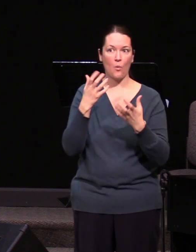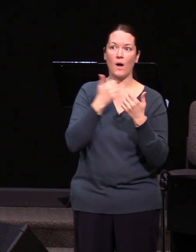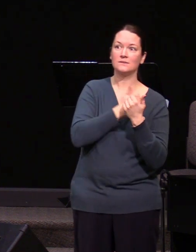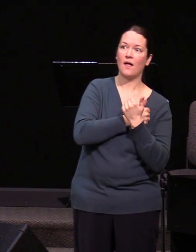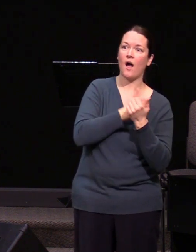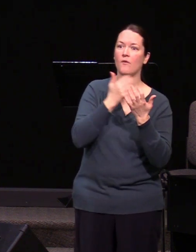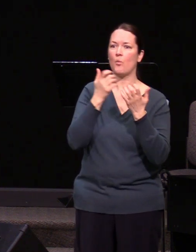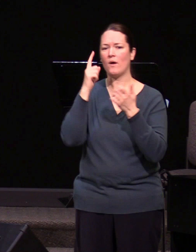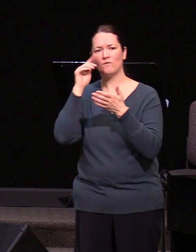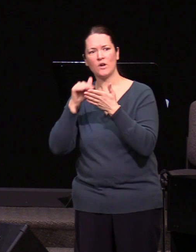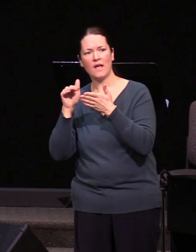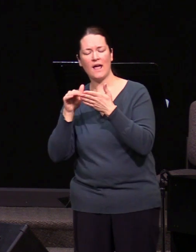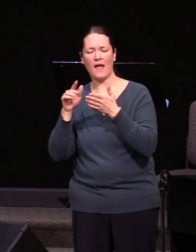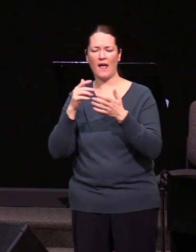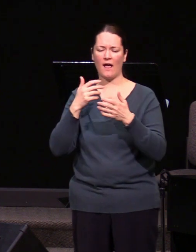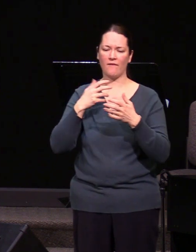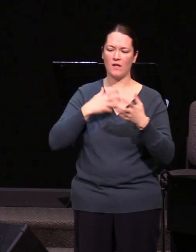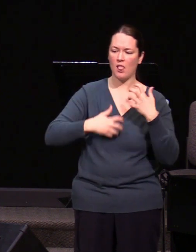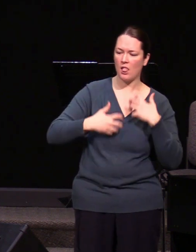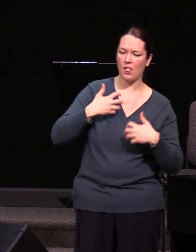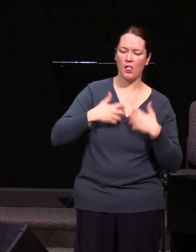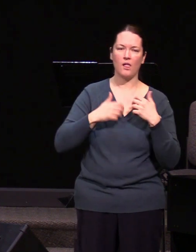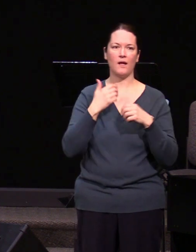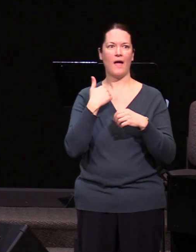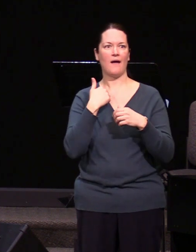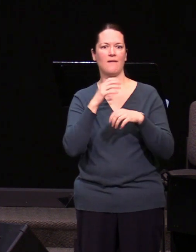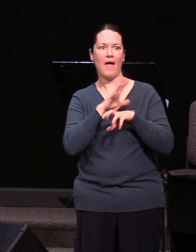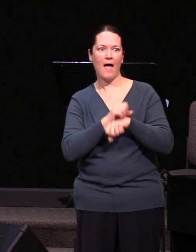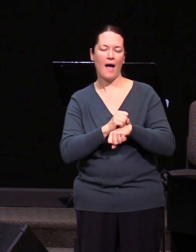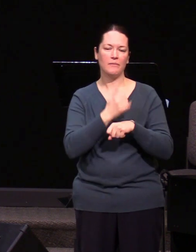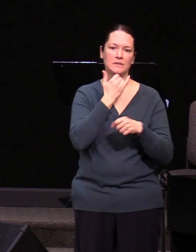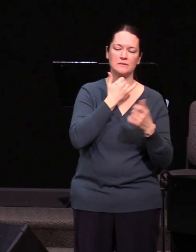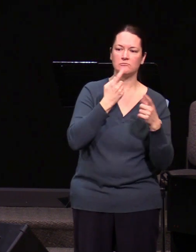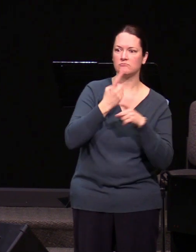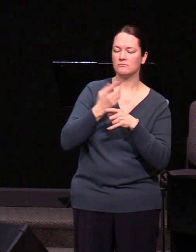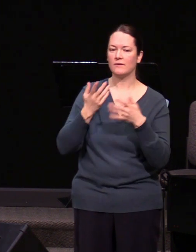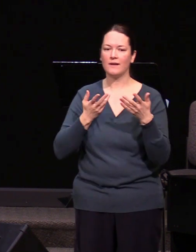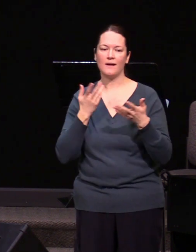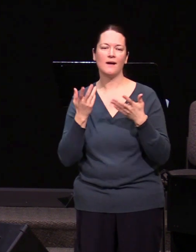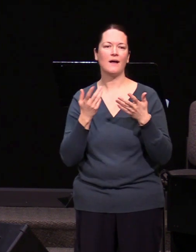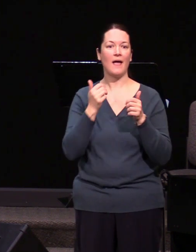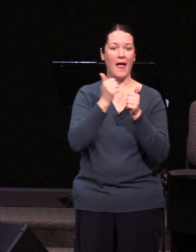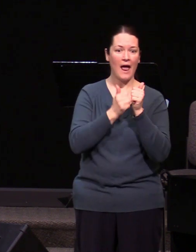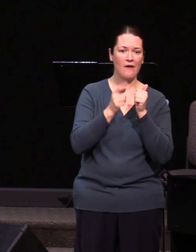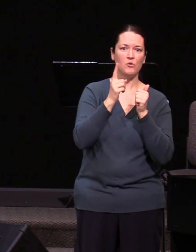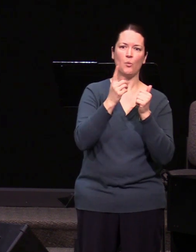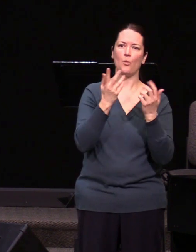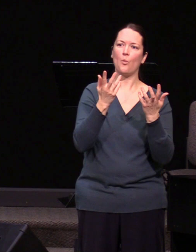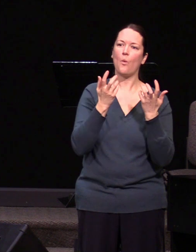forgiveness, rages against their own undesirable habits. Each one wants a place to belong.